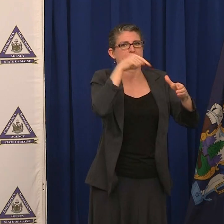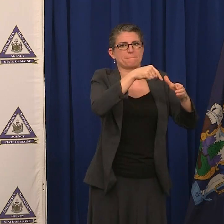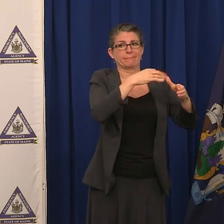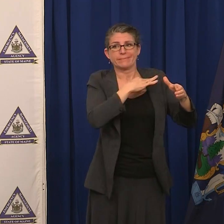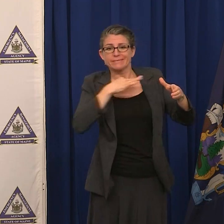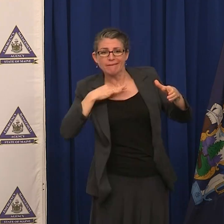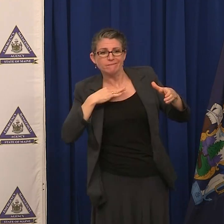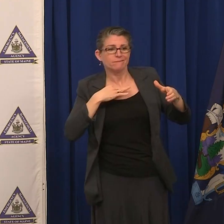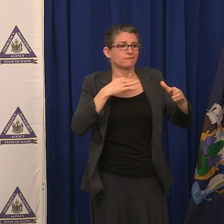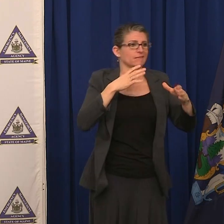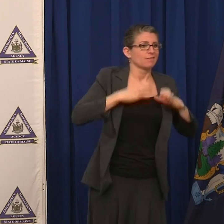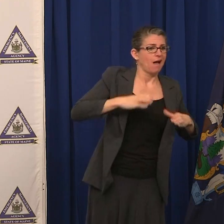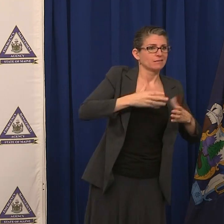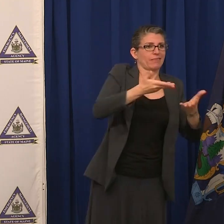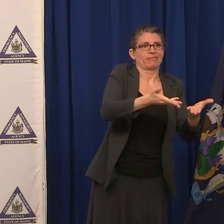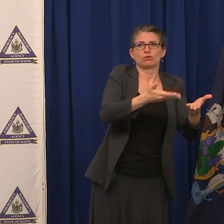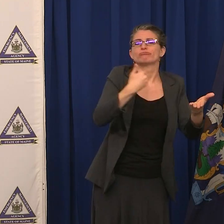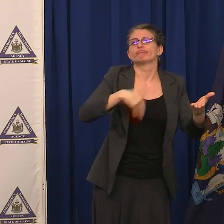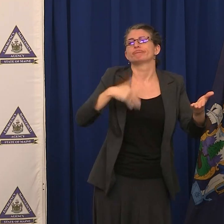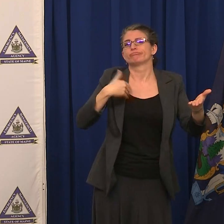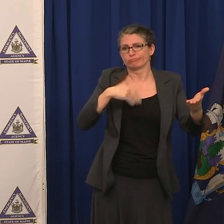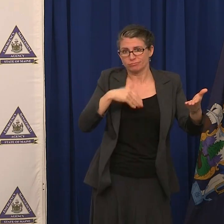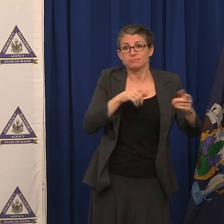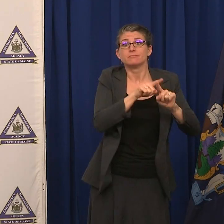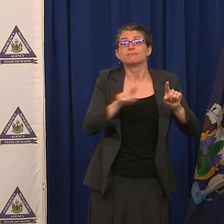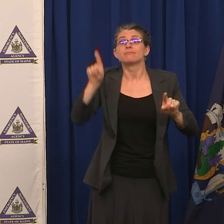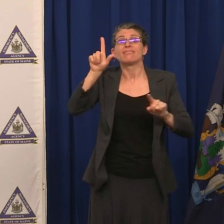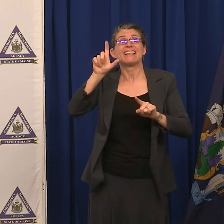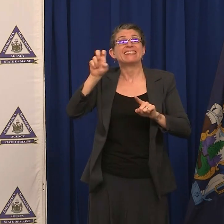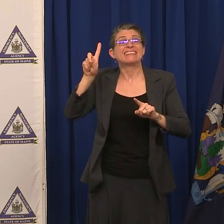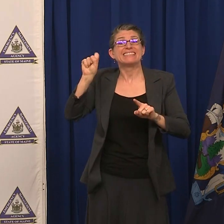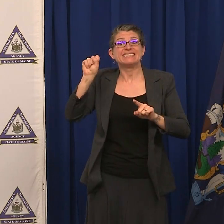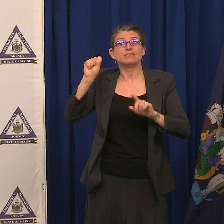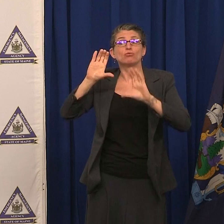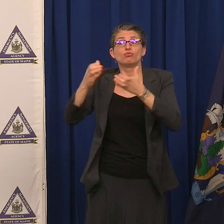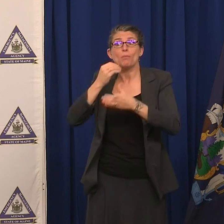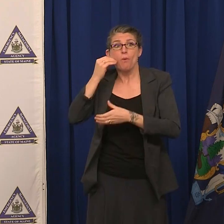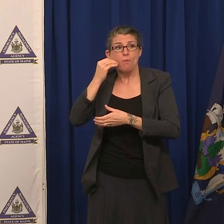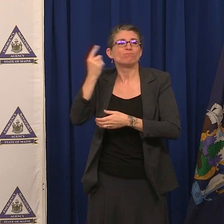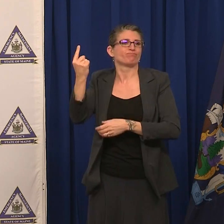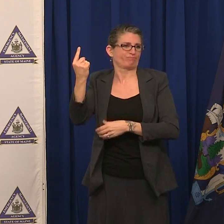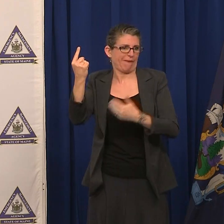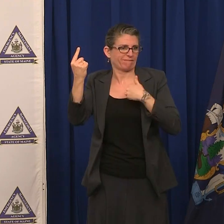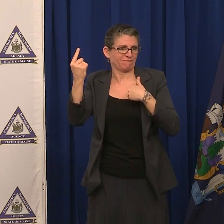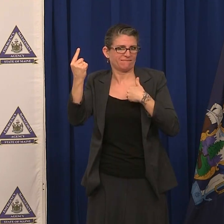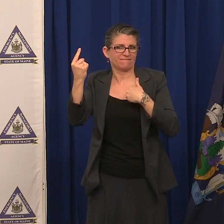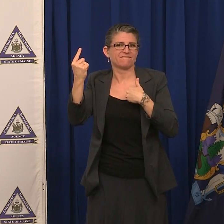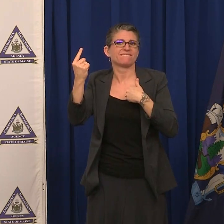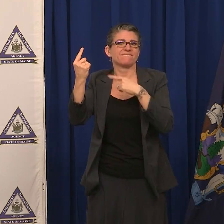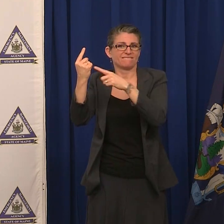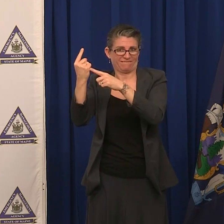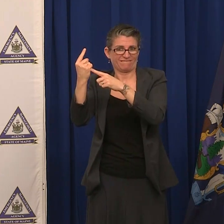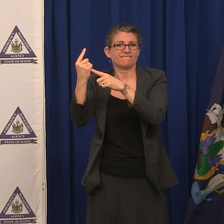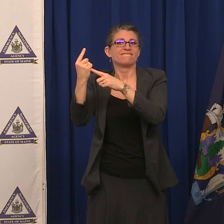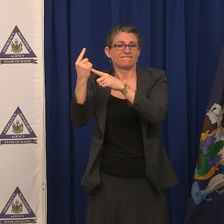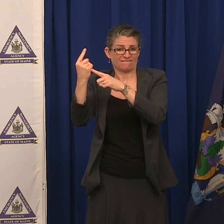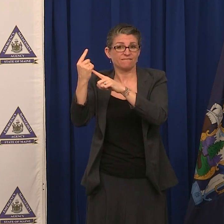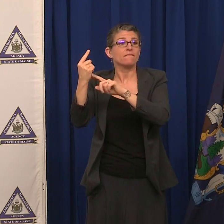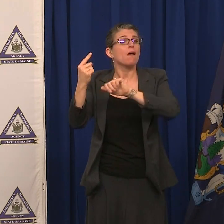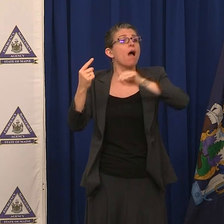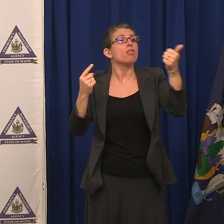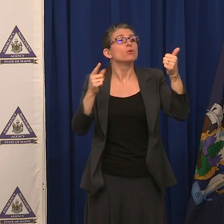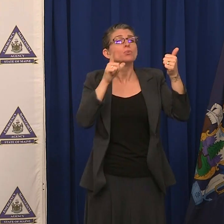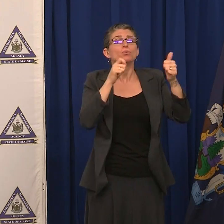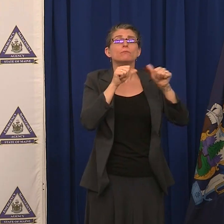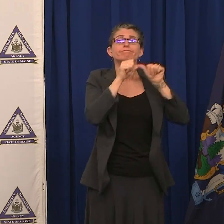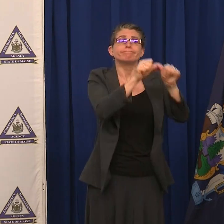Leeds, and then 1 case at a long-term care facility, and then another case at a